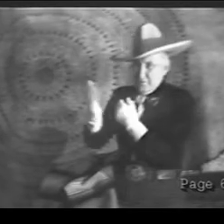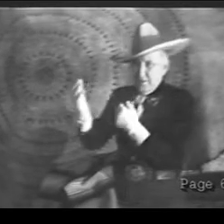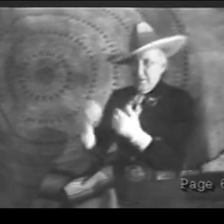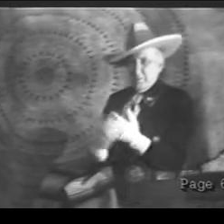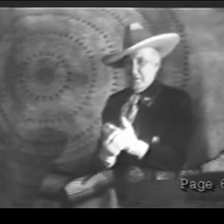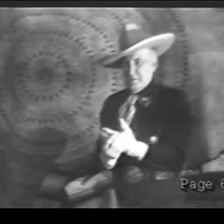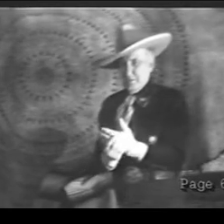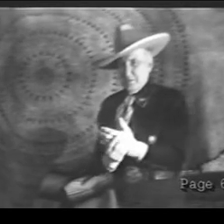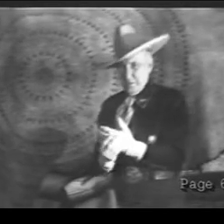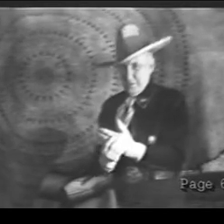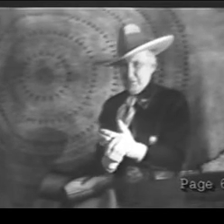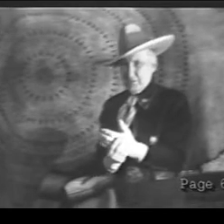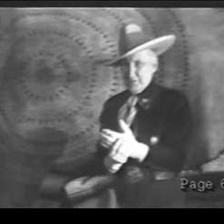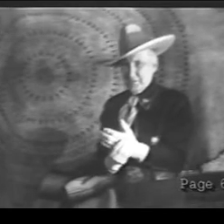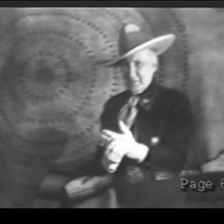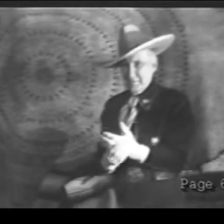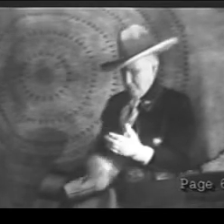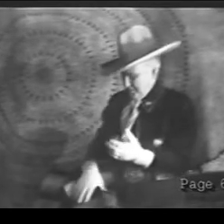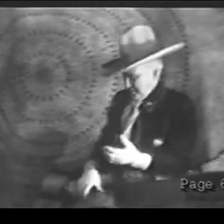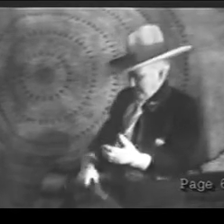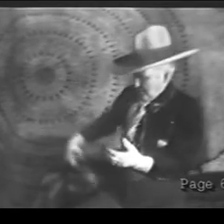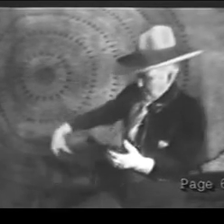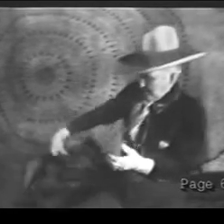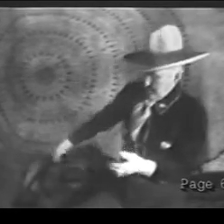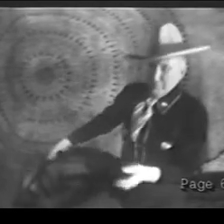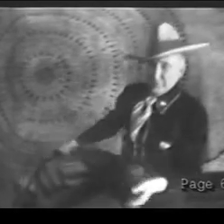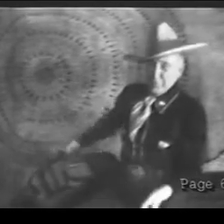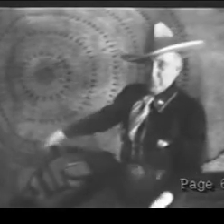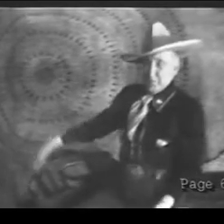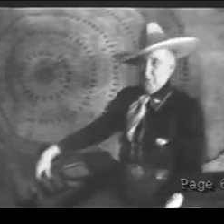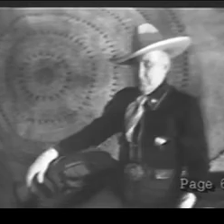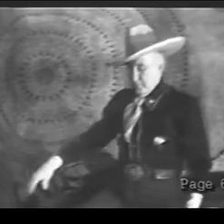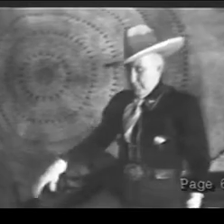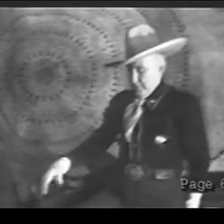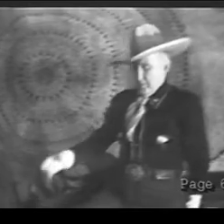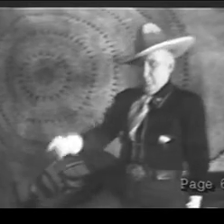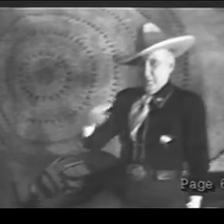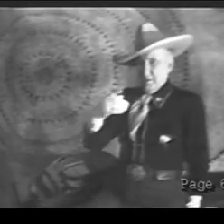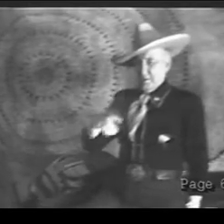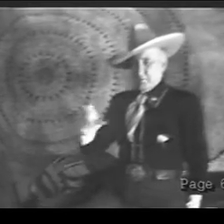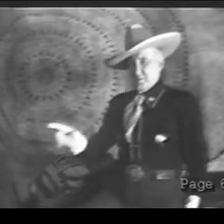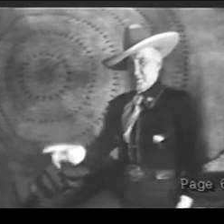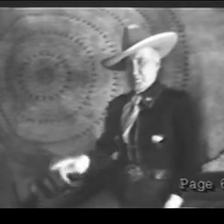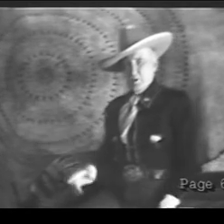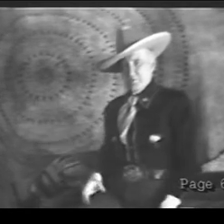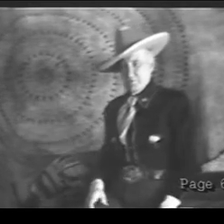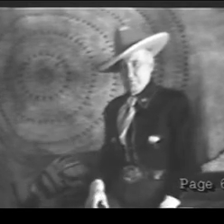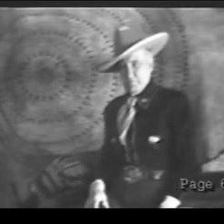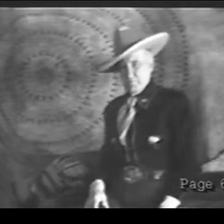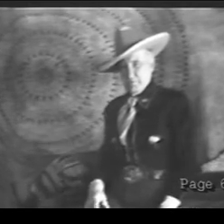So that eliminates anything of that sort, you see. Now, as I mentioned a moment ago, when the Indian speaks of his wife, now